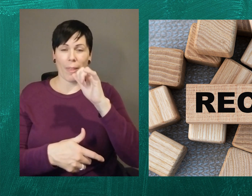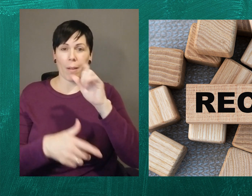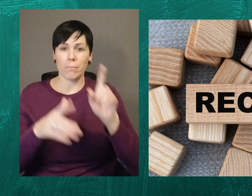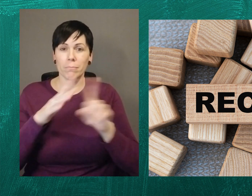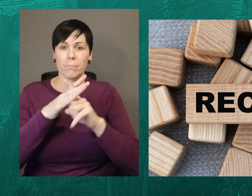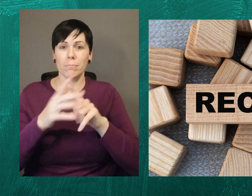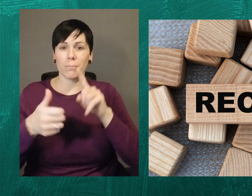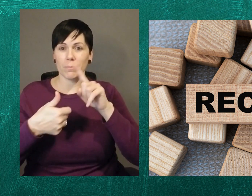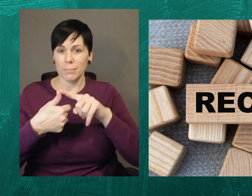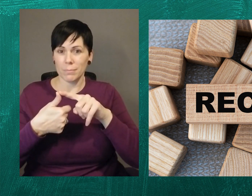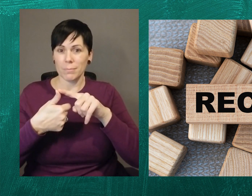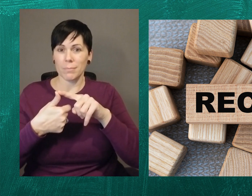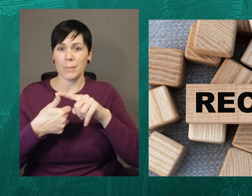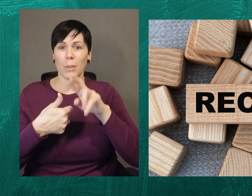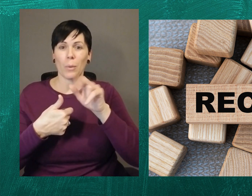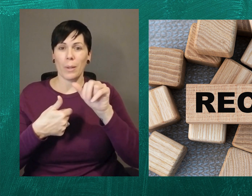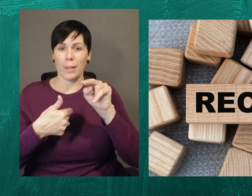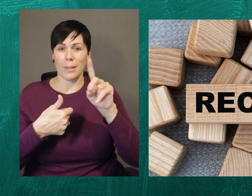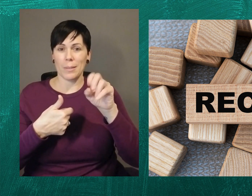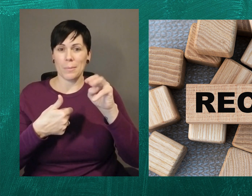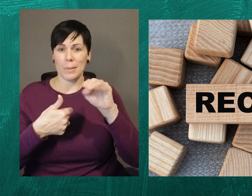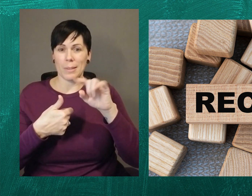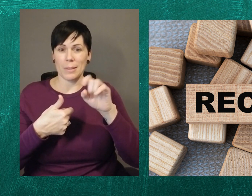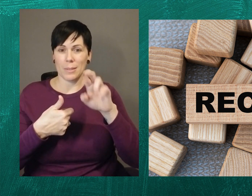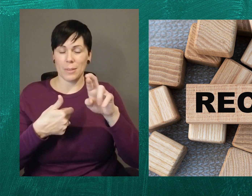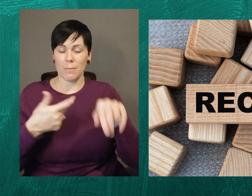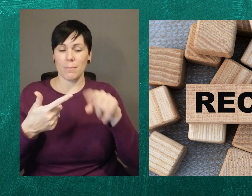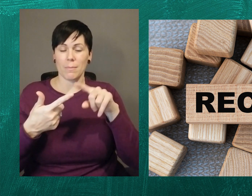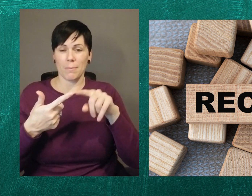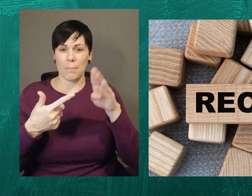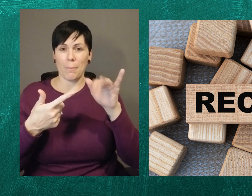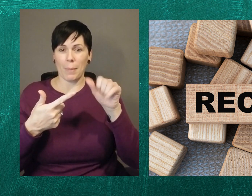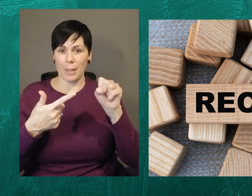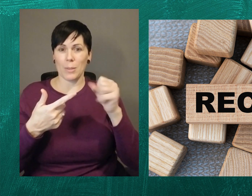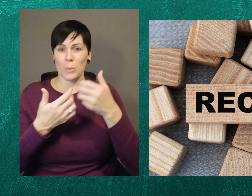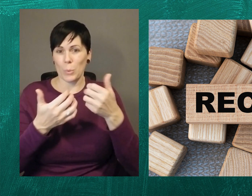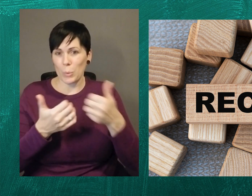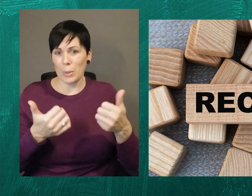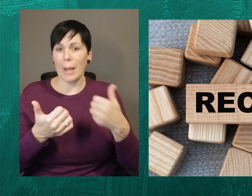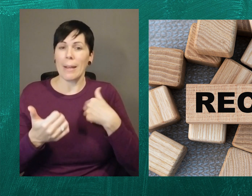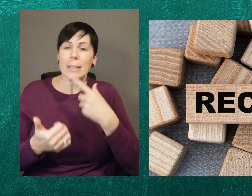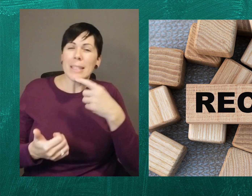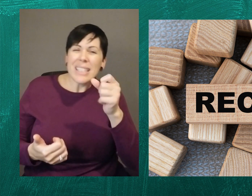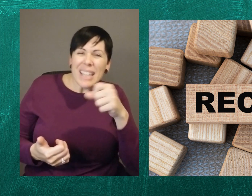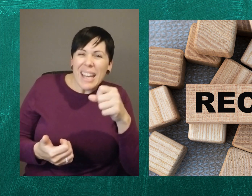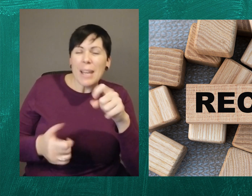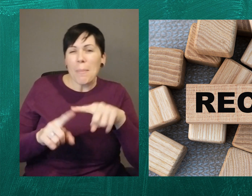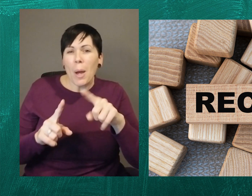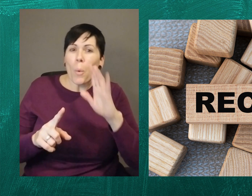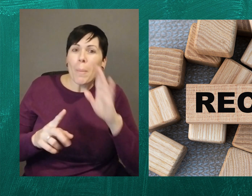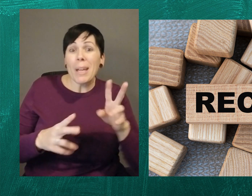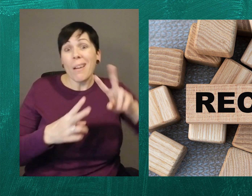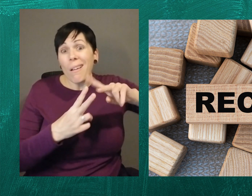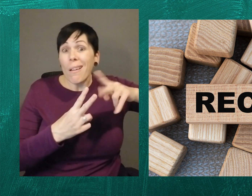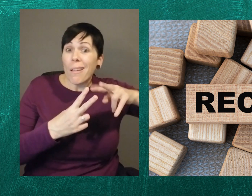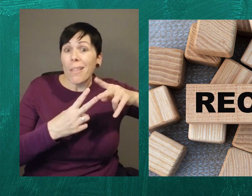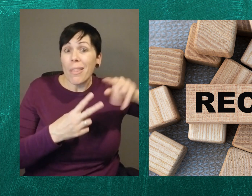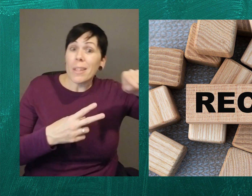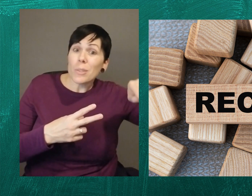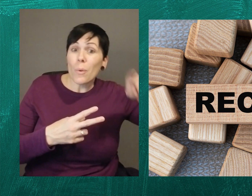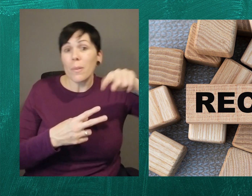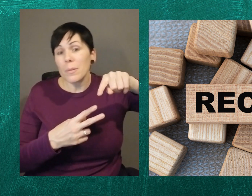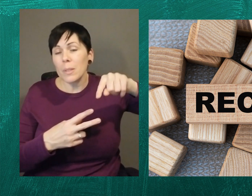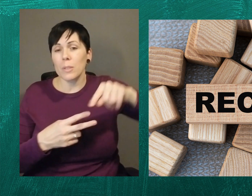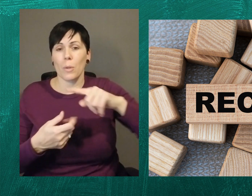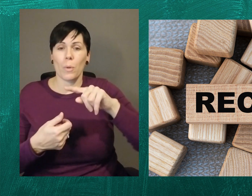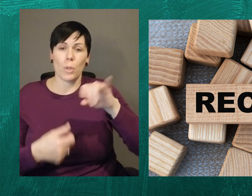first option, the randomizer, or the second, the bias sorter, that I said yes, but we have like basically 2 of these dolls, so I have to pick one.